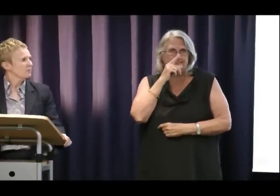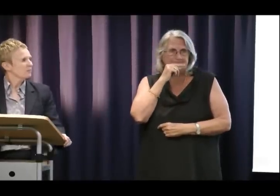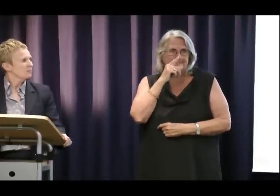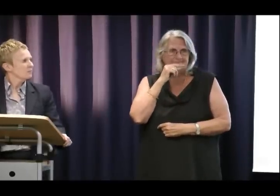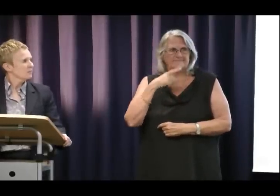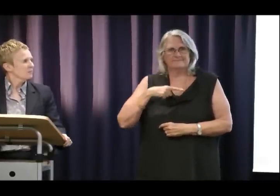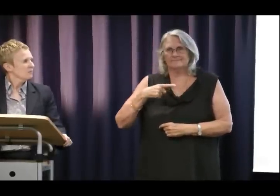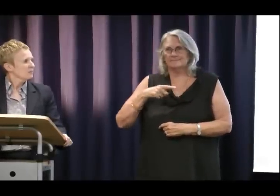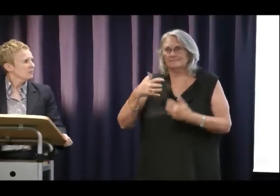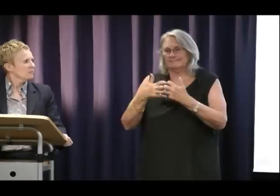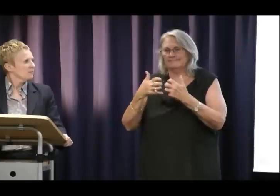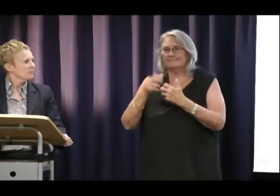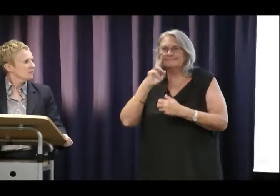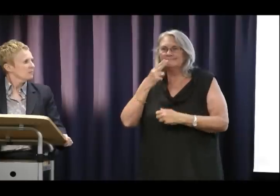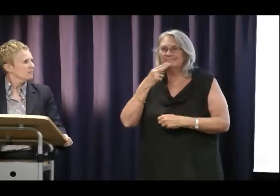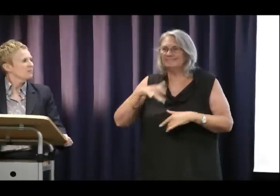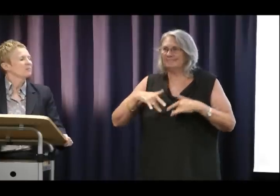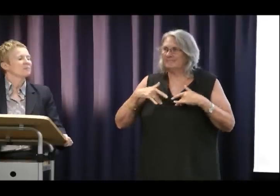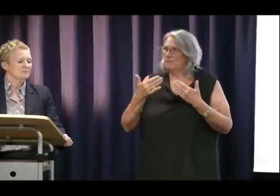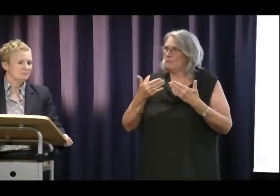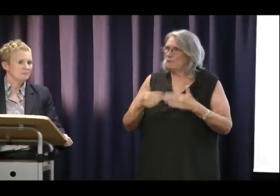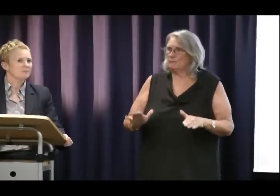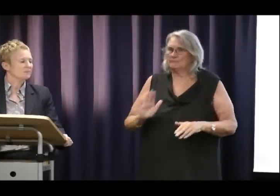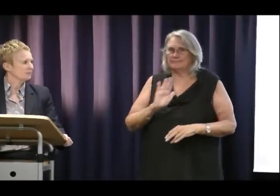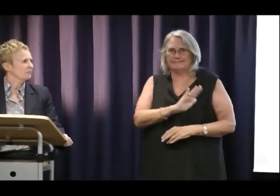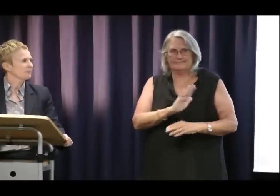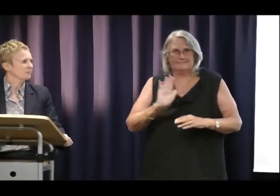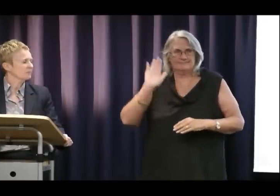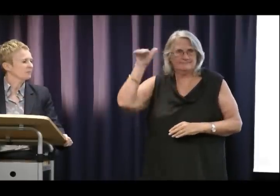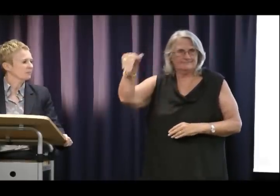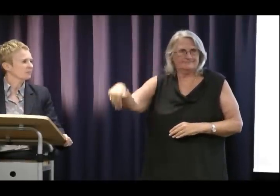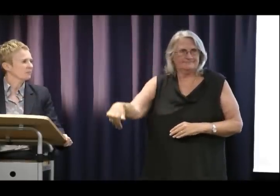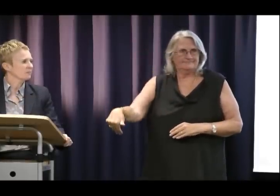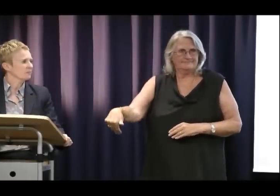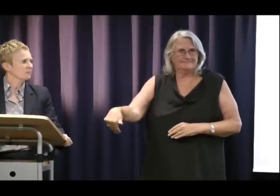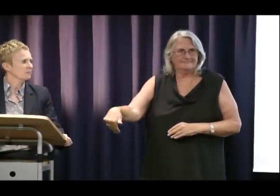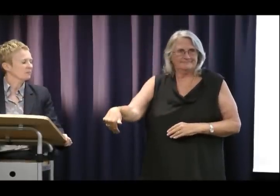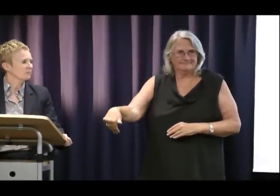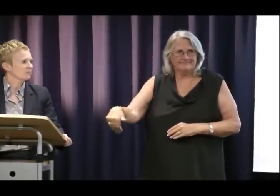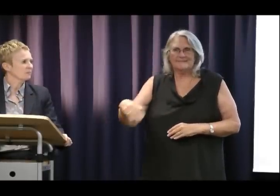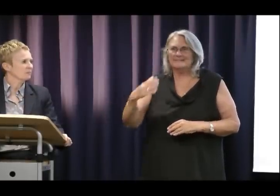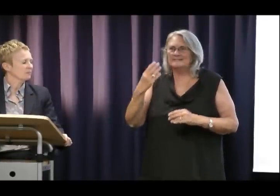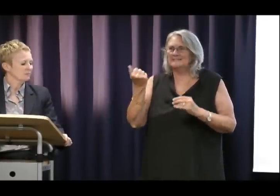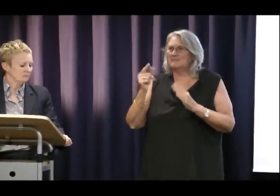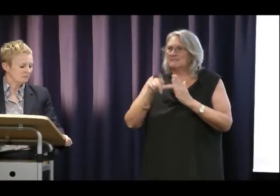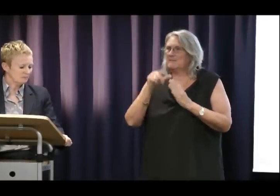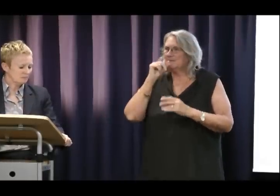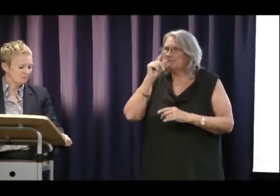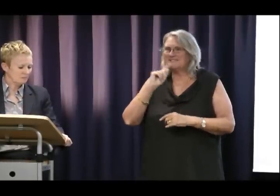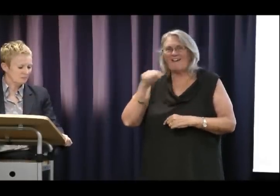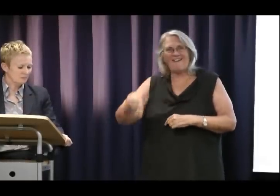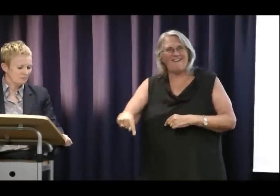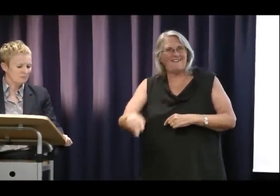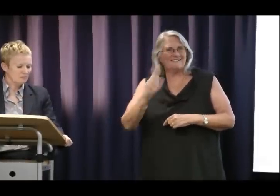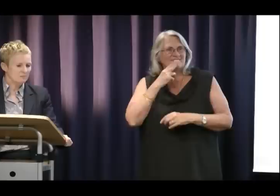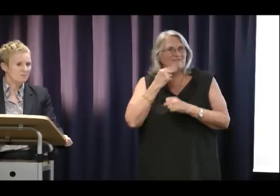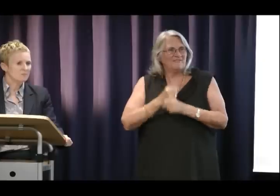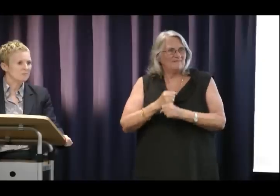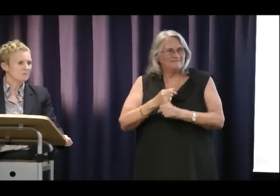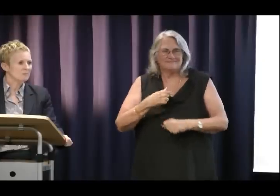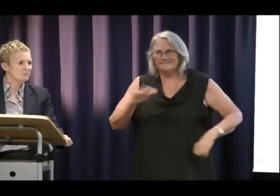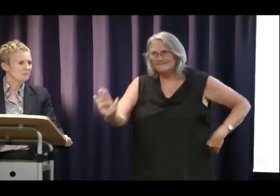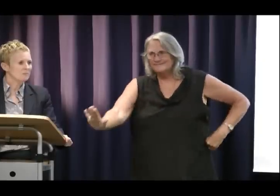And deaf people themselves were the fundraisers, because many deaf people felt that they had lost their home.